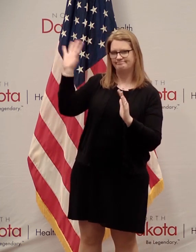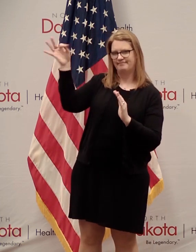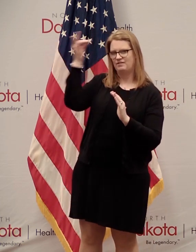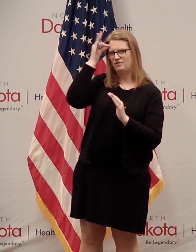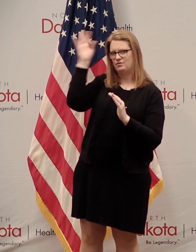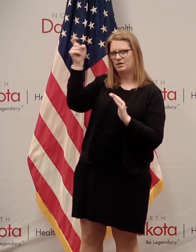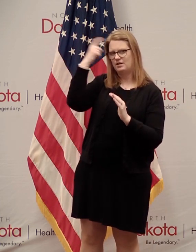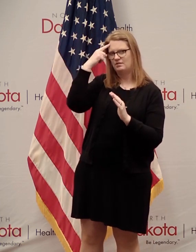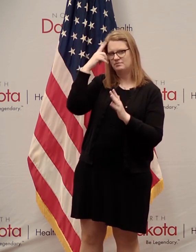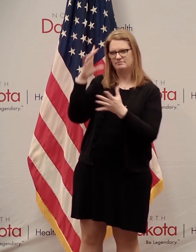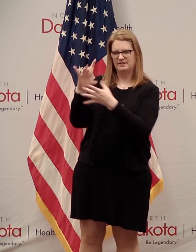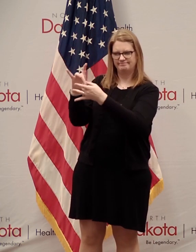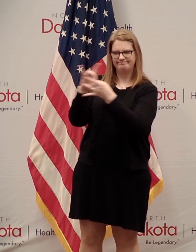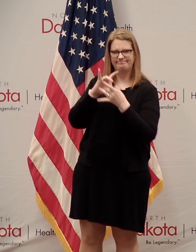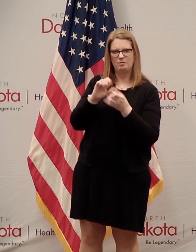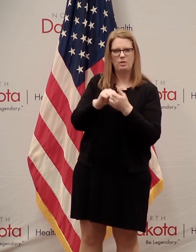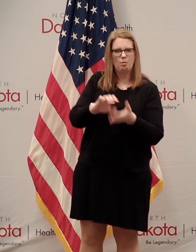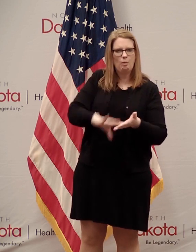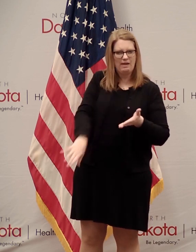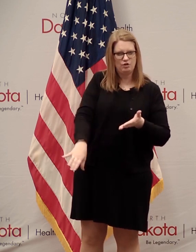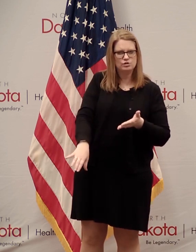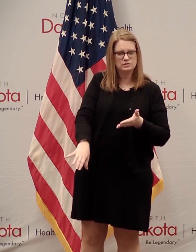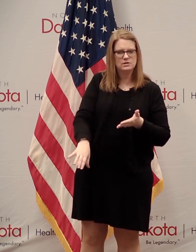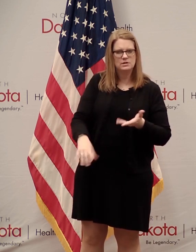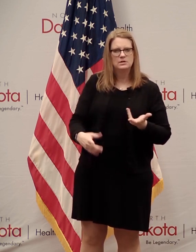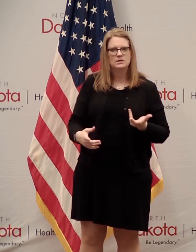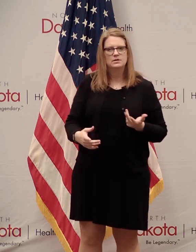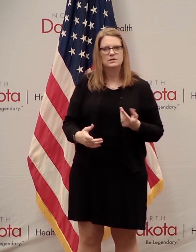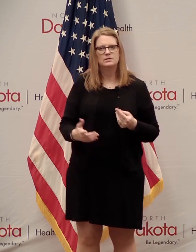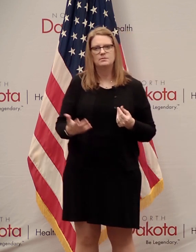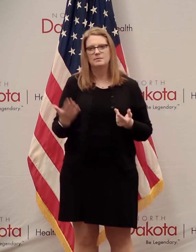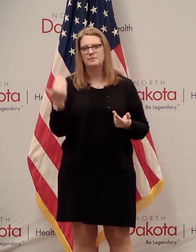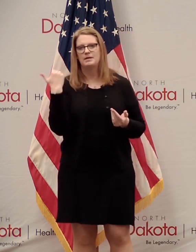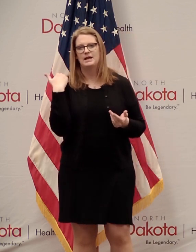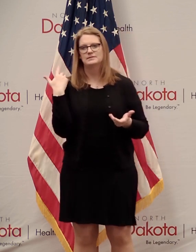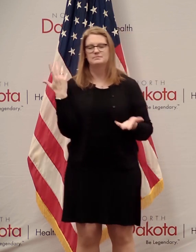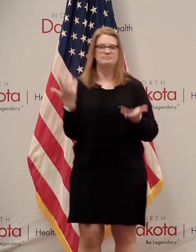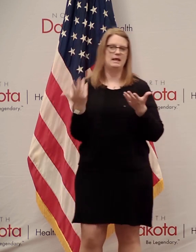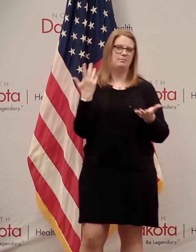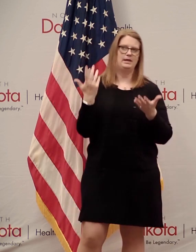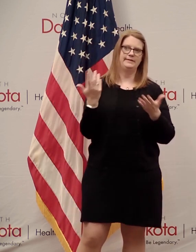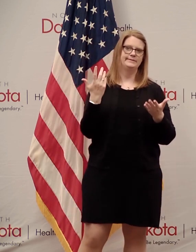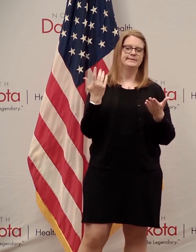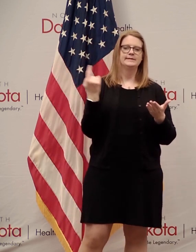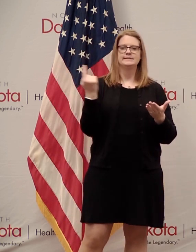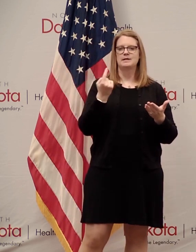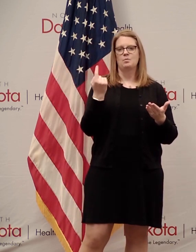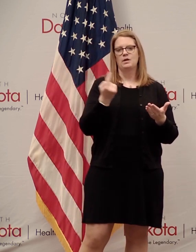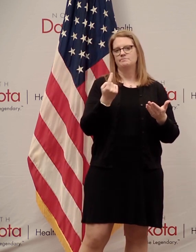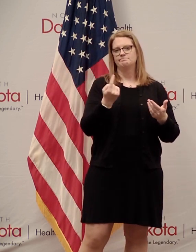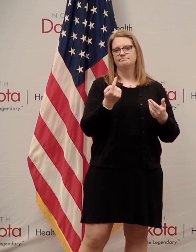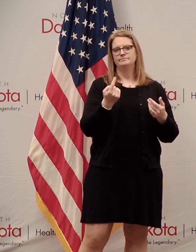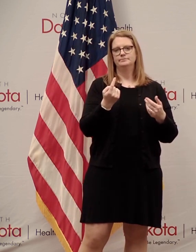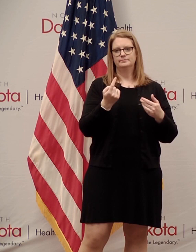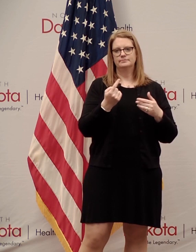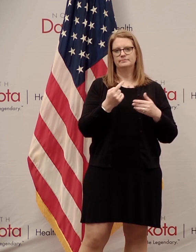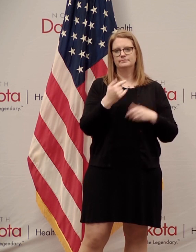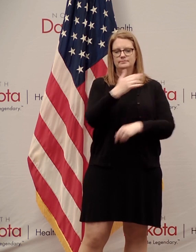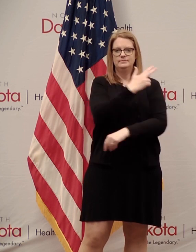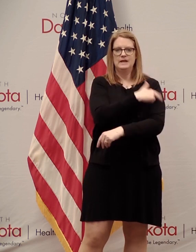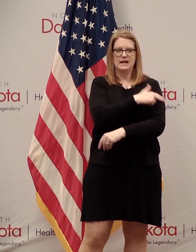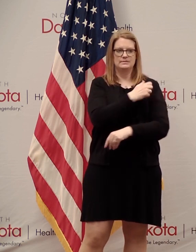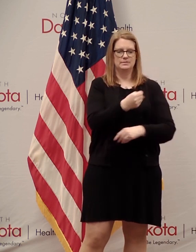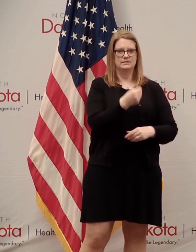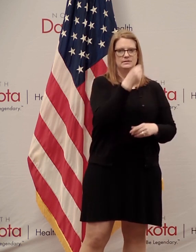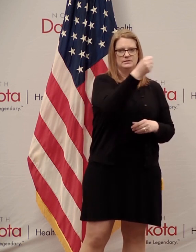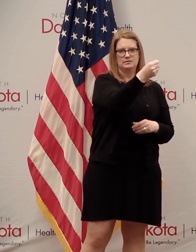terms of waivers that have come through. So where in the past, it might have been a standard practice to take someone who's leaving hospitalization to,